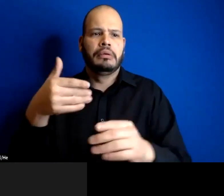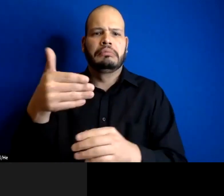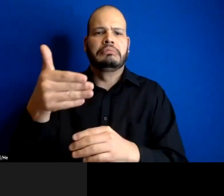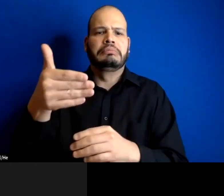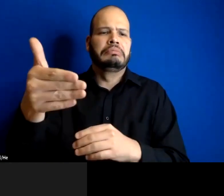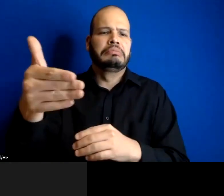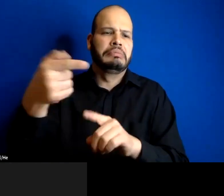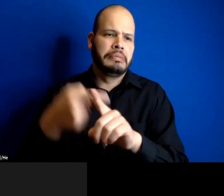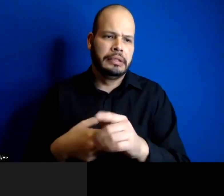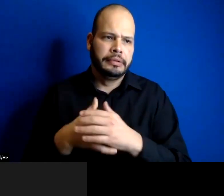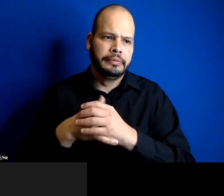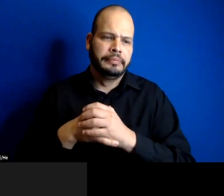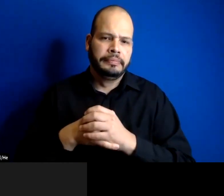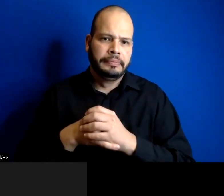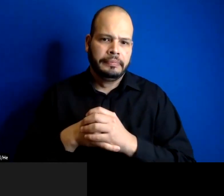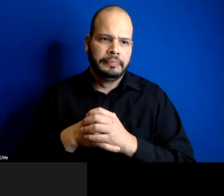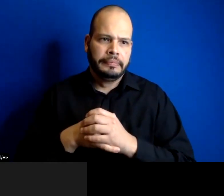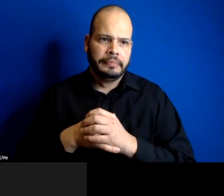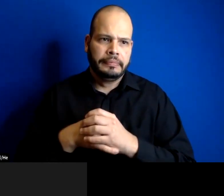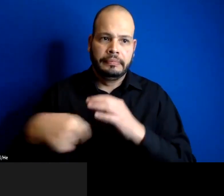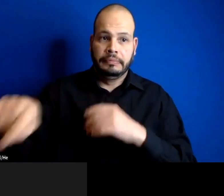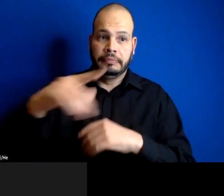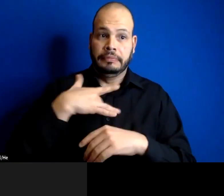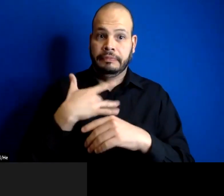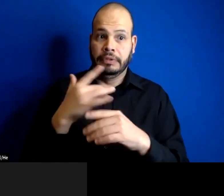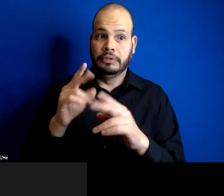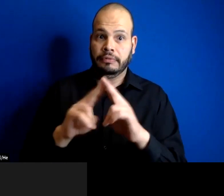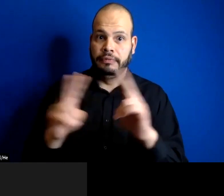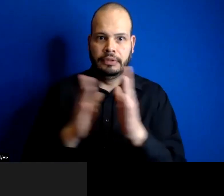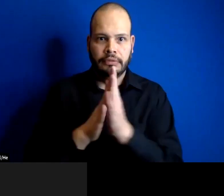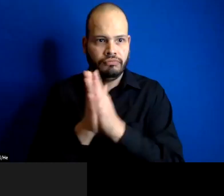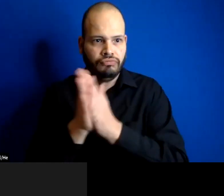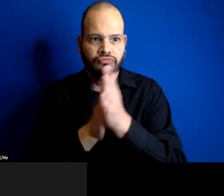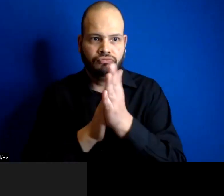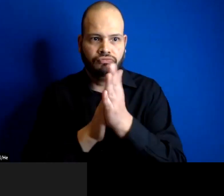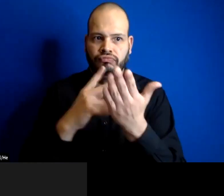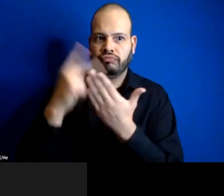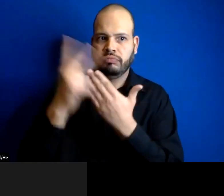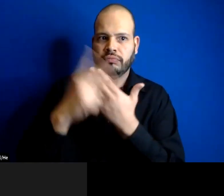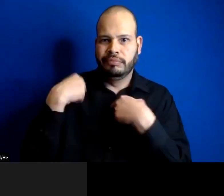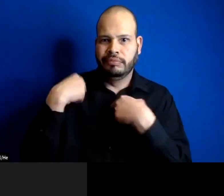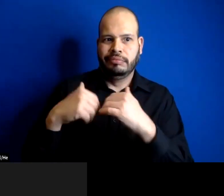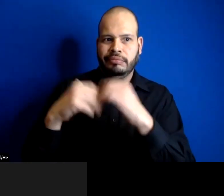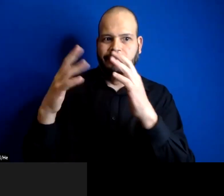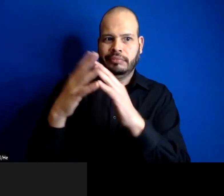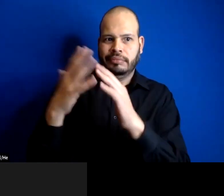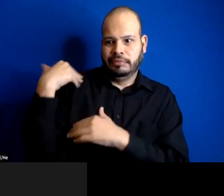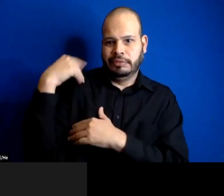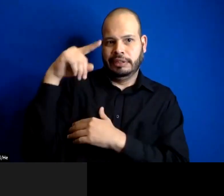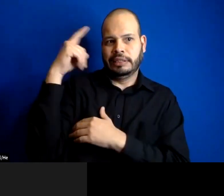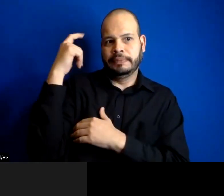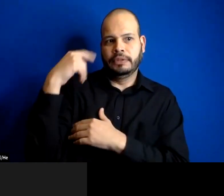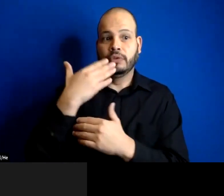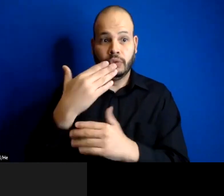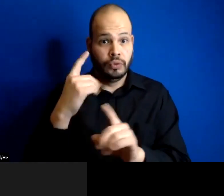They're feeling very motivated in their program since it started last summer. So that's really good to hear,